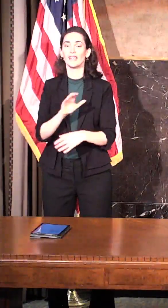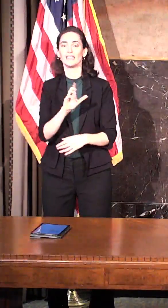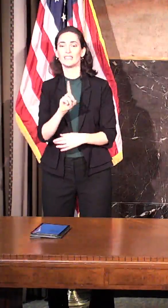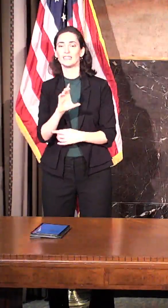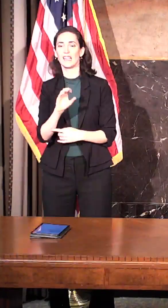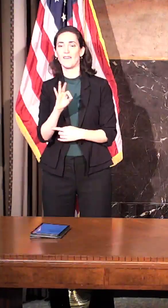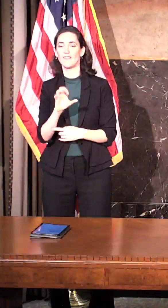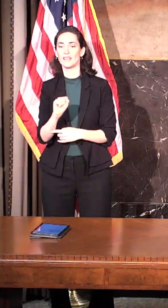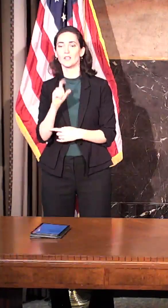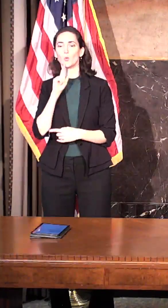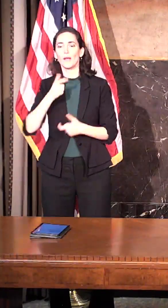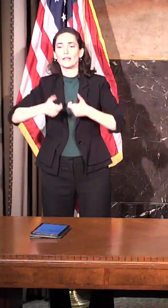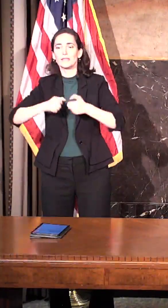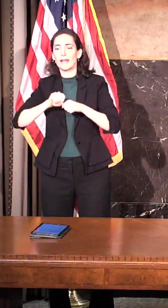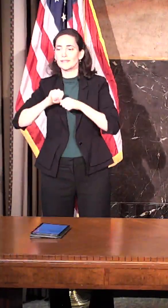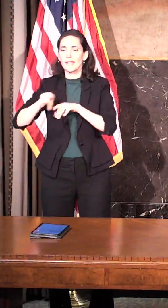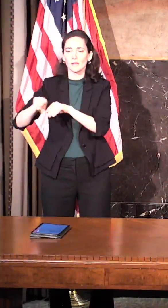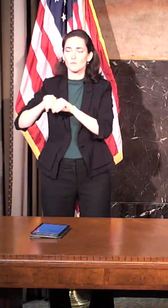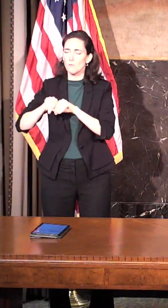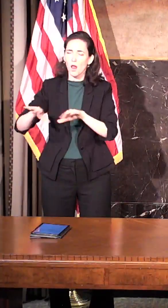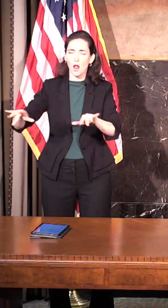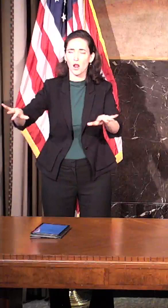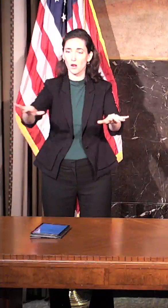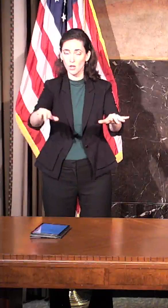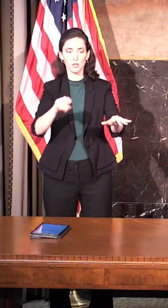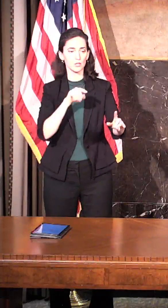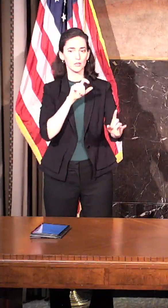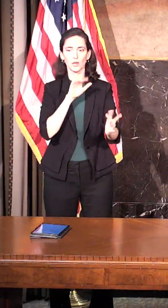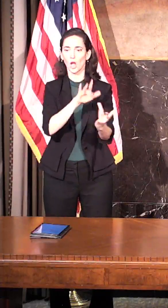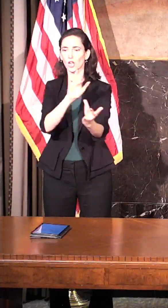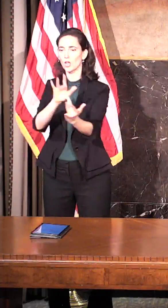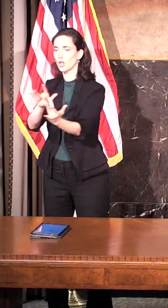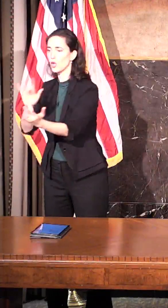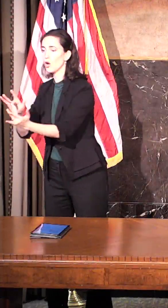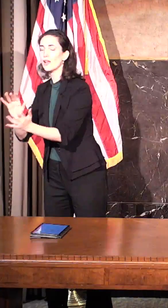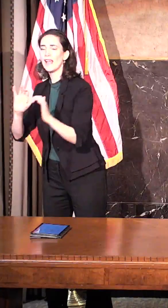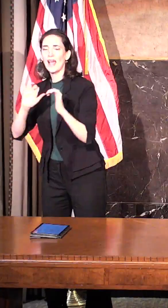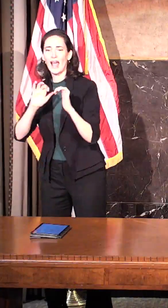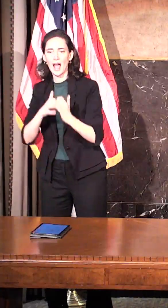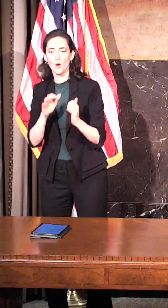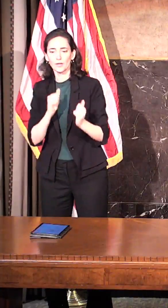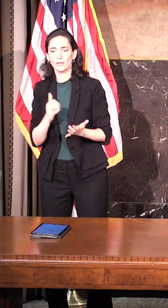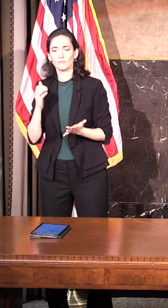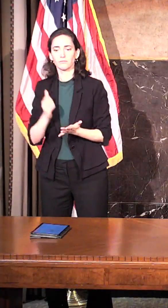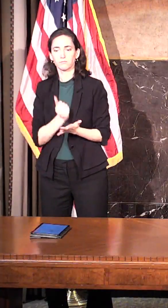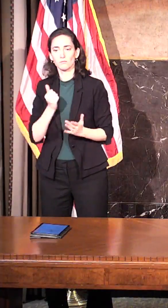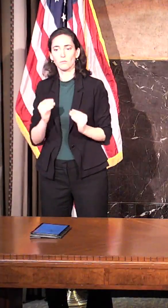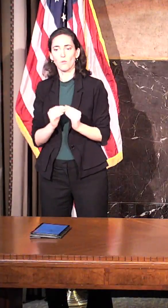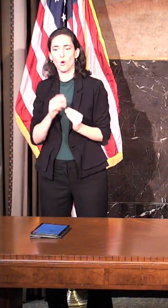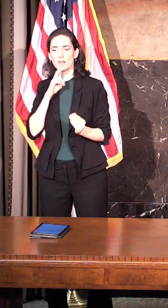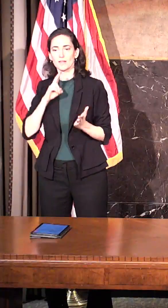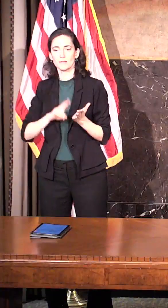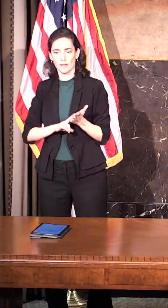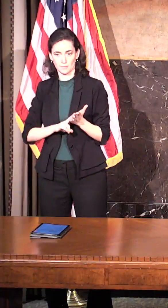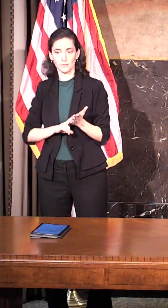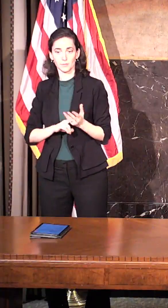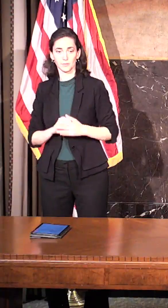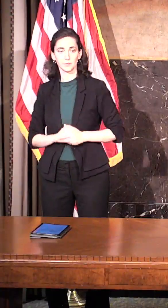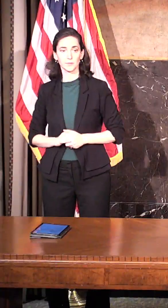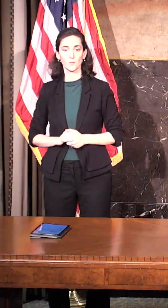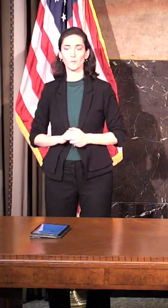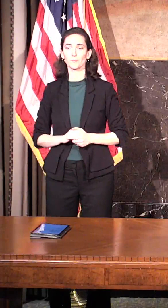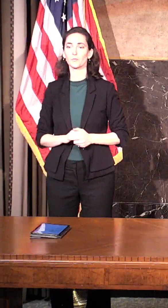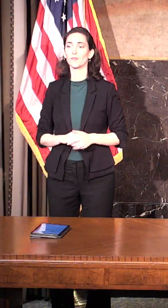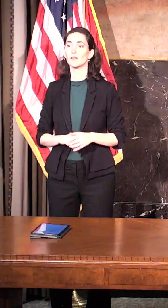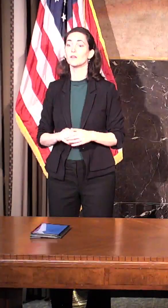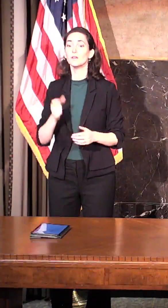and communicate with all of those individuals as to how they might access these benefits. The deadline to